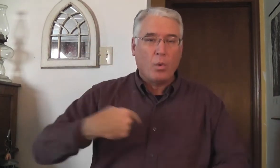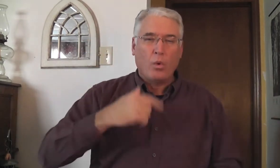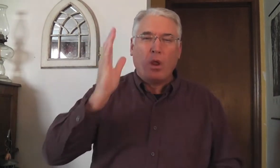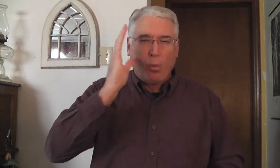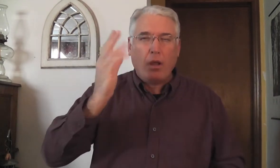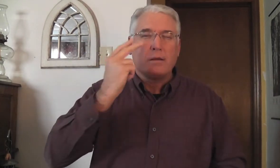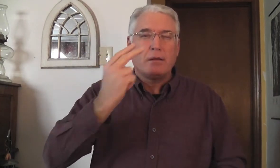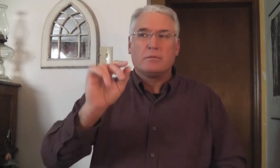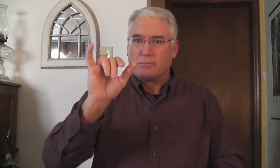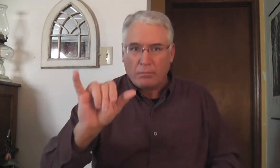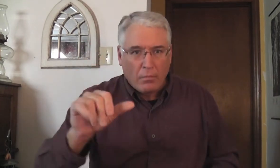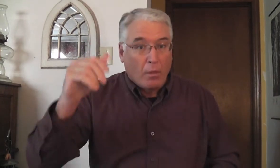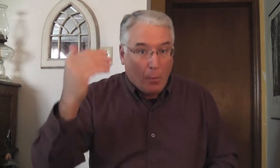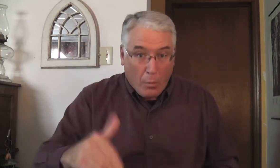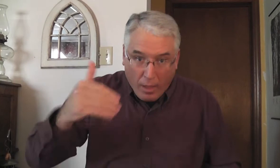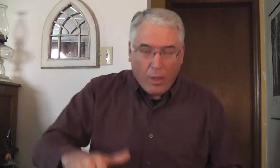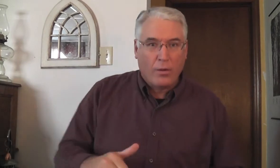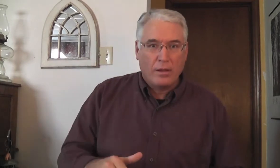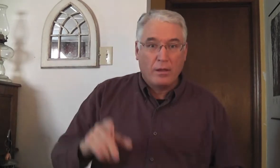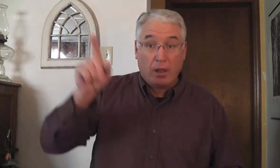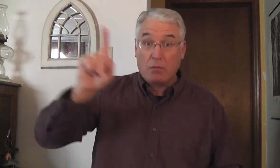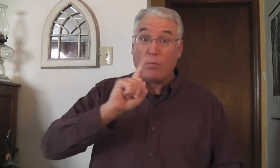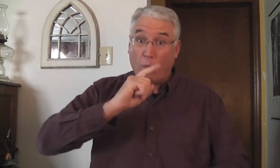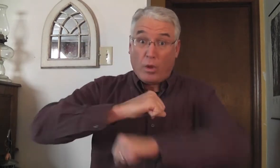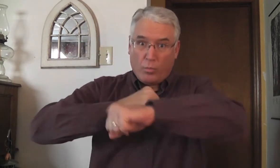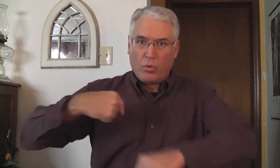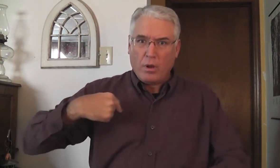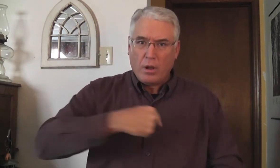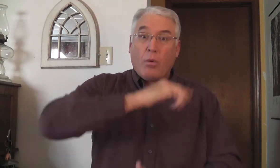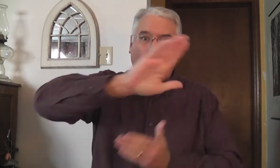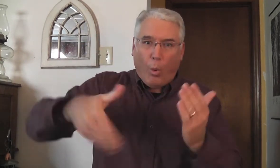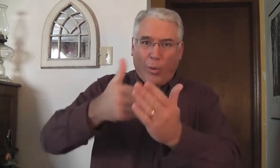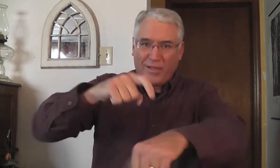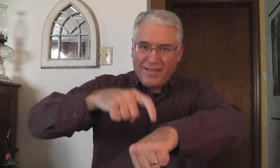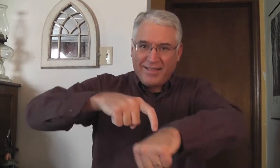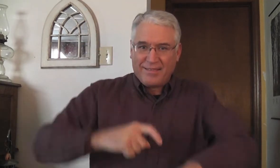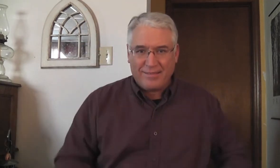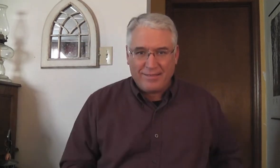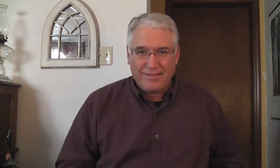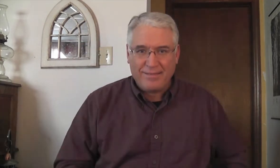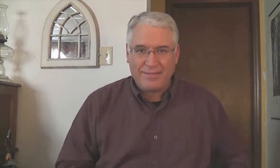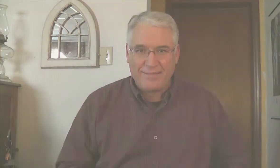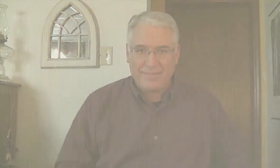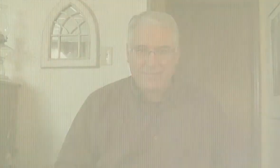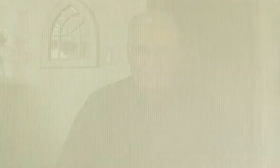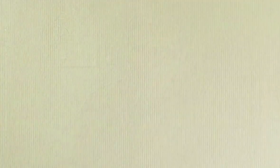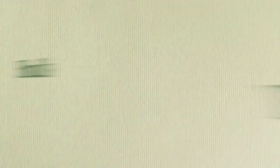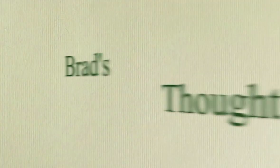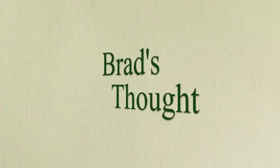when we get to heaven, wow, we will see what a great protector he is.